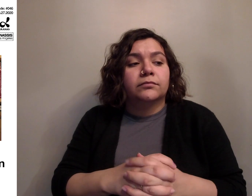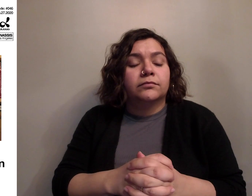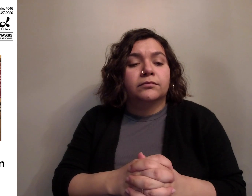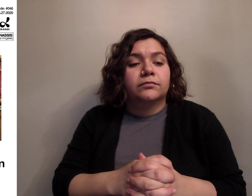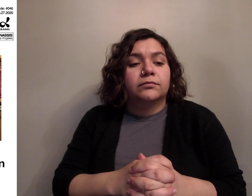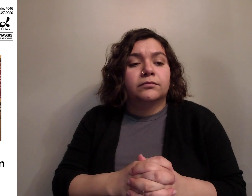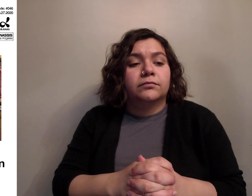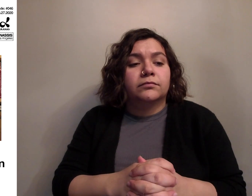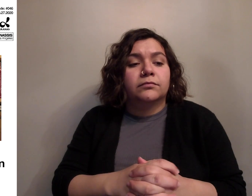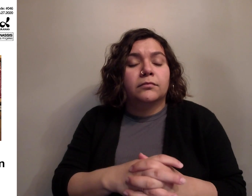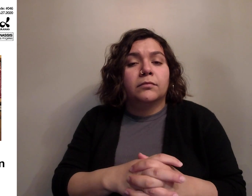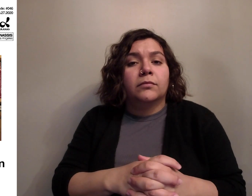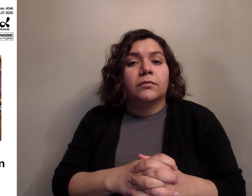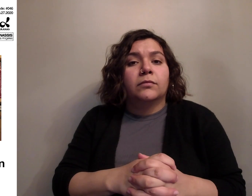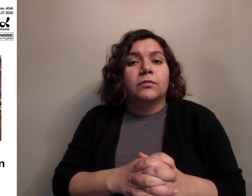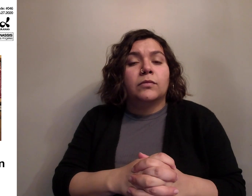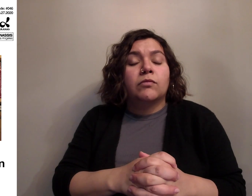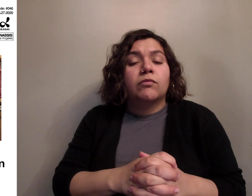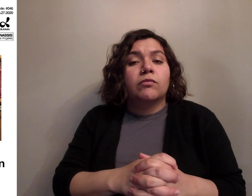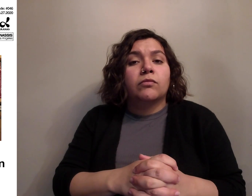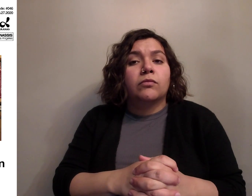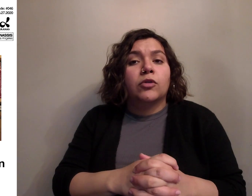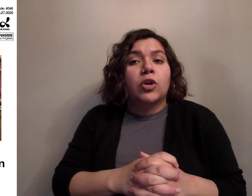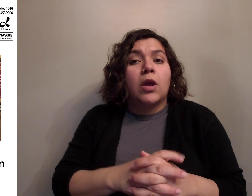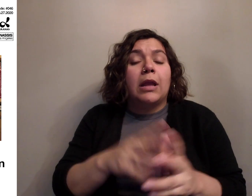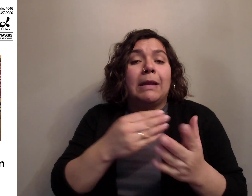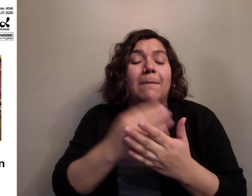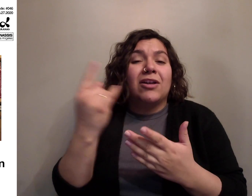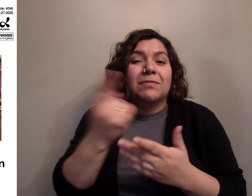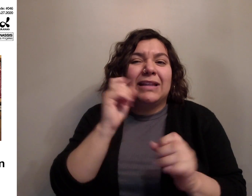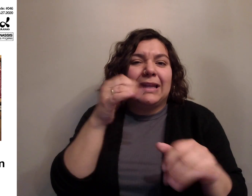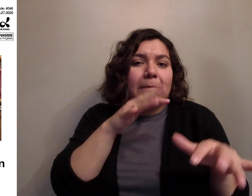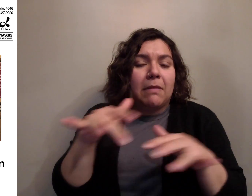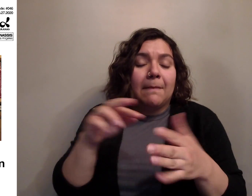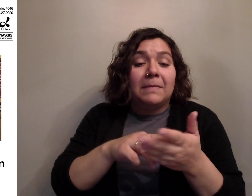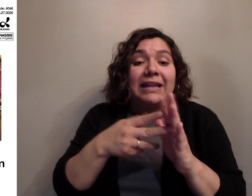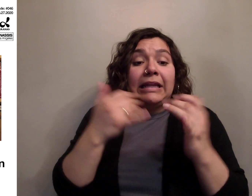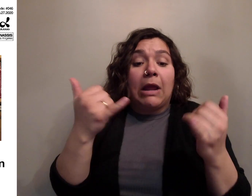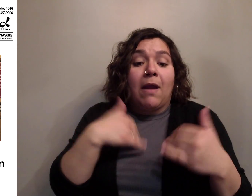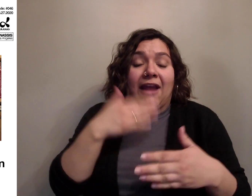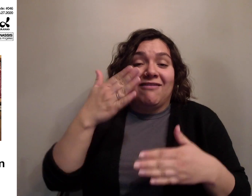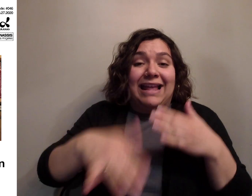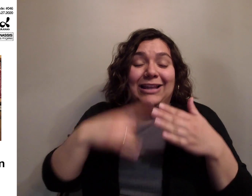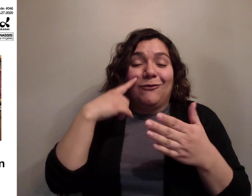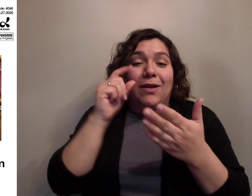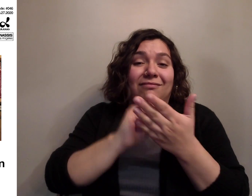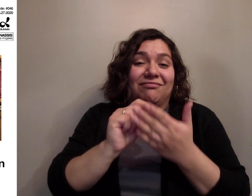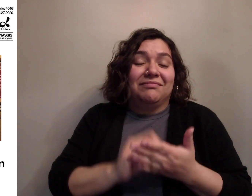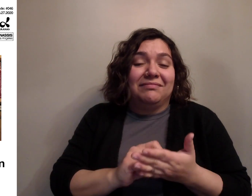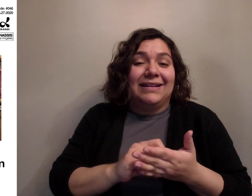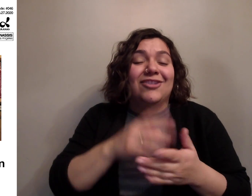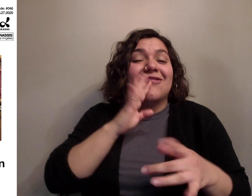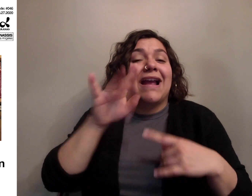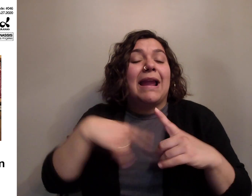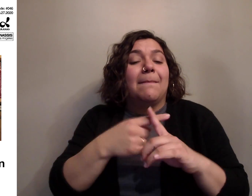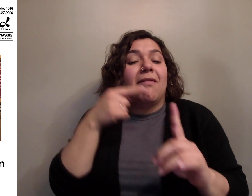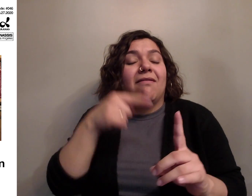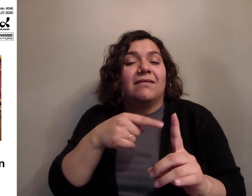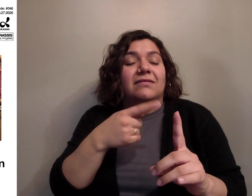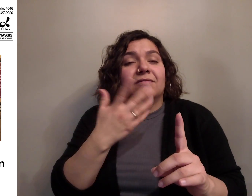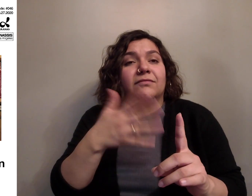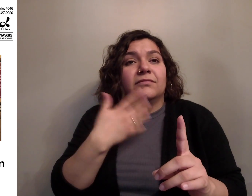in it. And so suddenly I had, well, not only the ending, but also the beginning of the piece in terms of talking about his